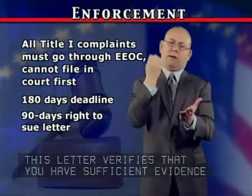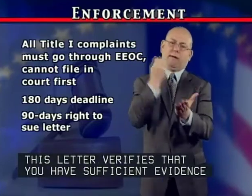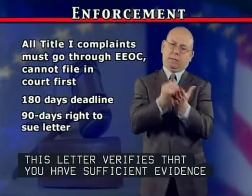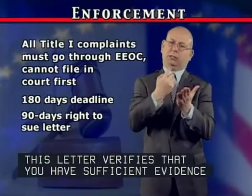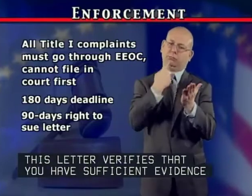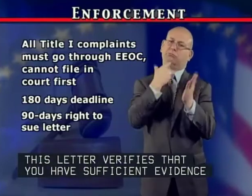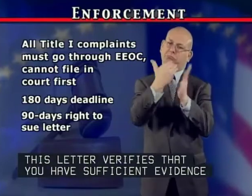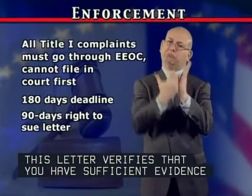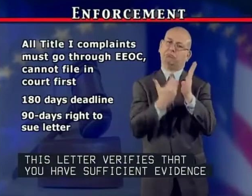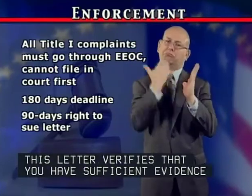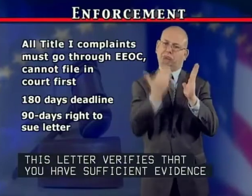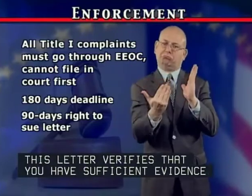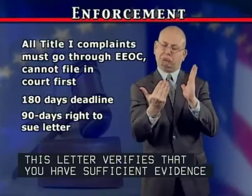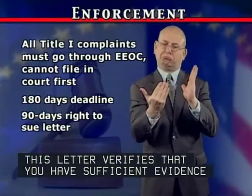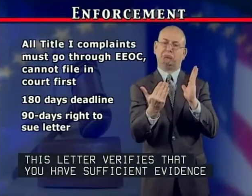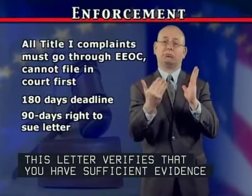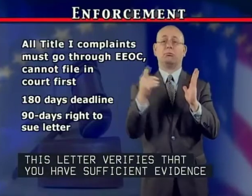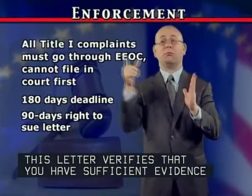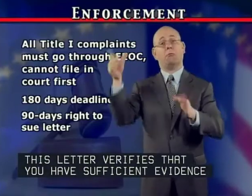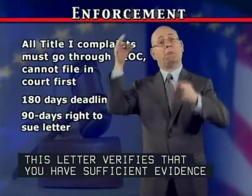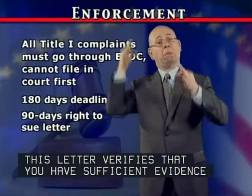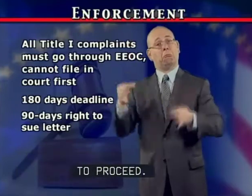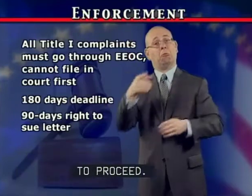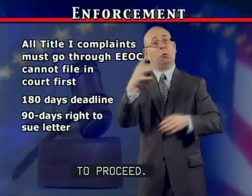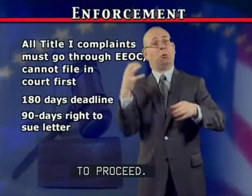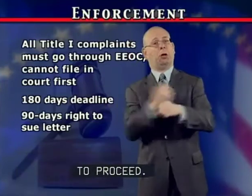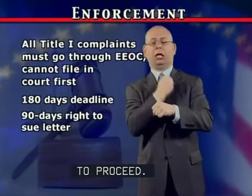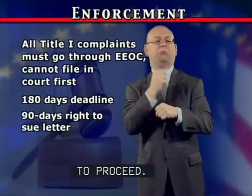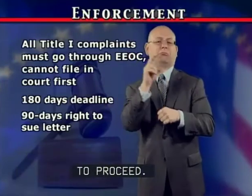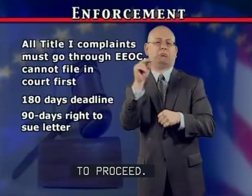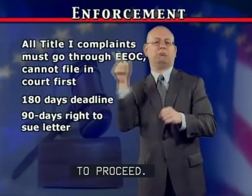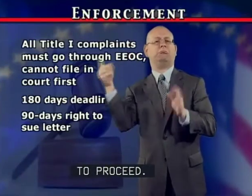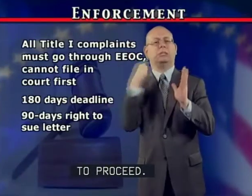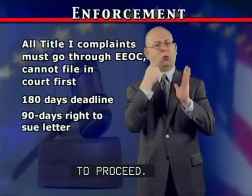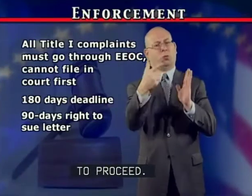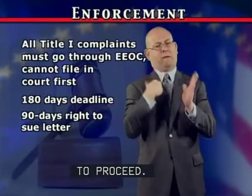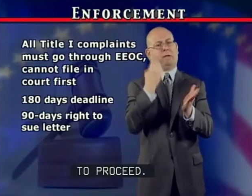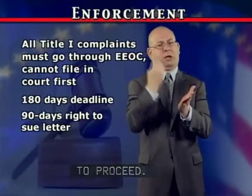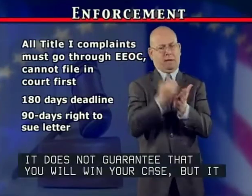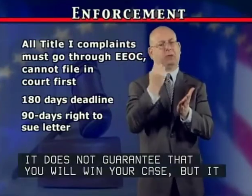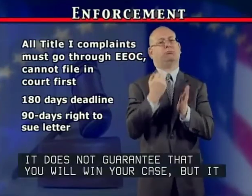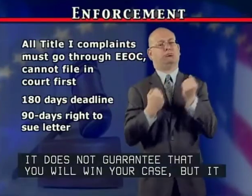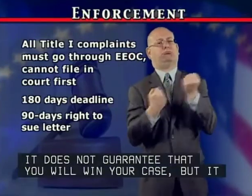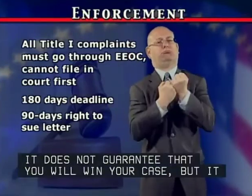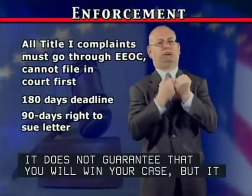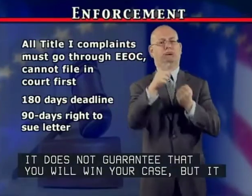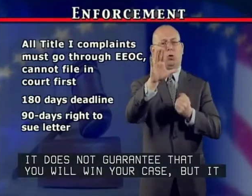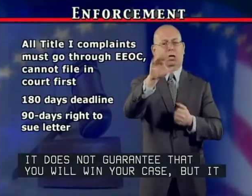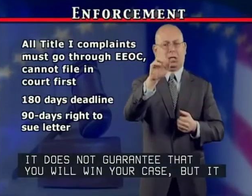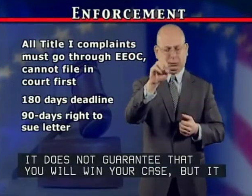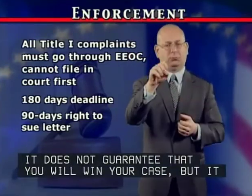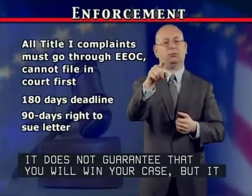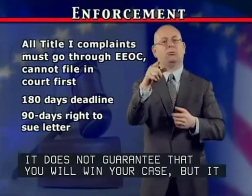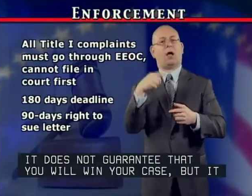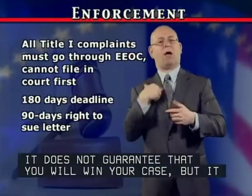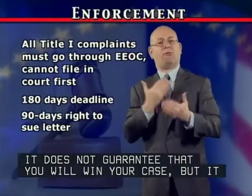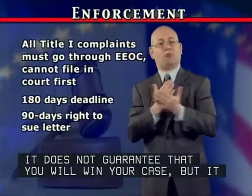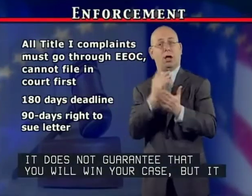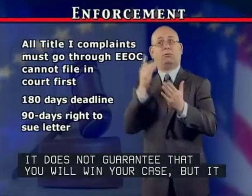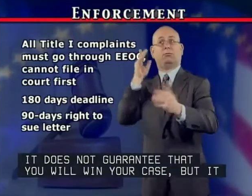This letter verifies that you have sufficient evidence to proceed. It does not guarantee that you will win your case,